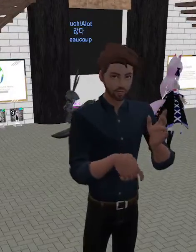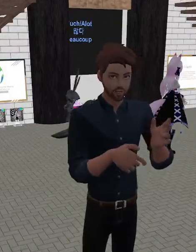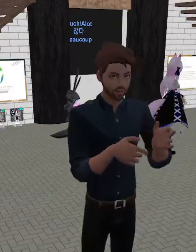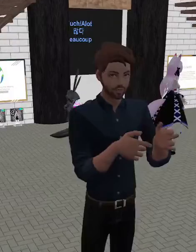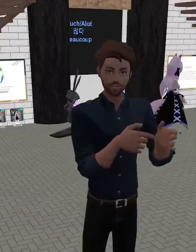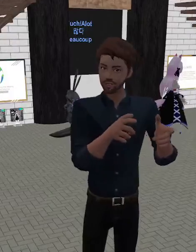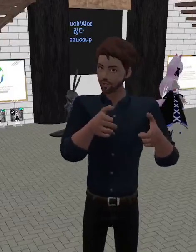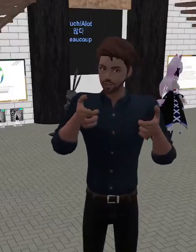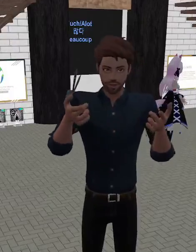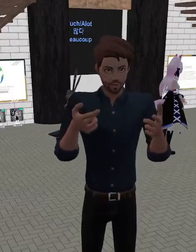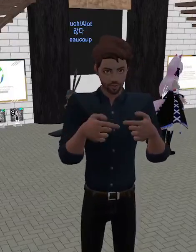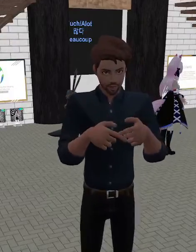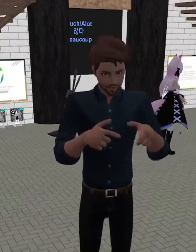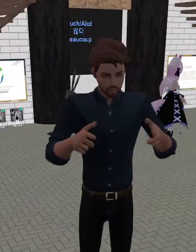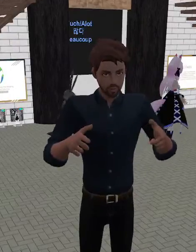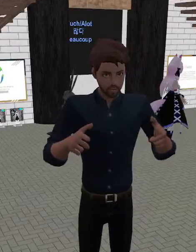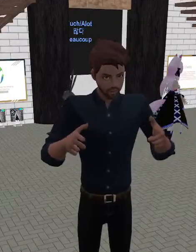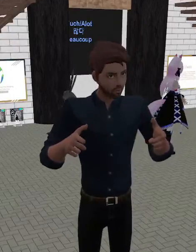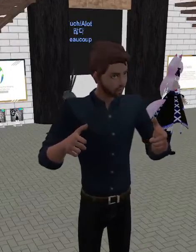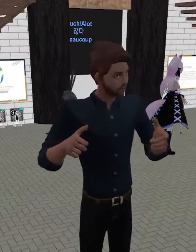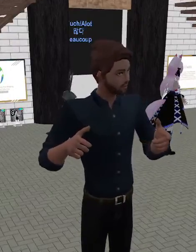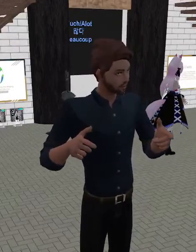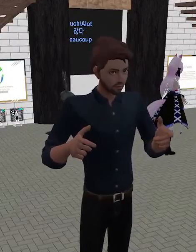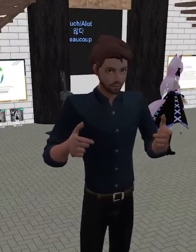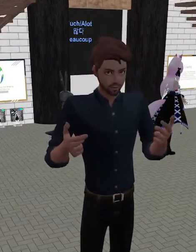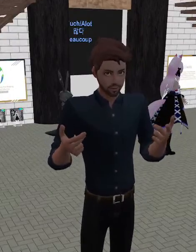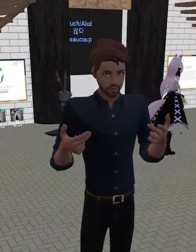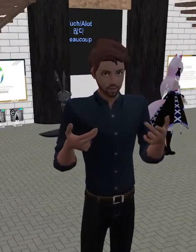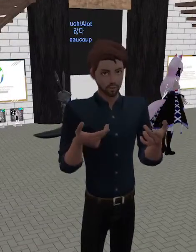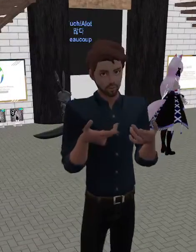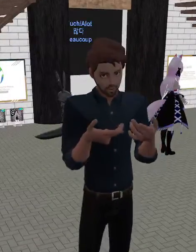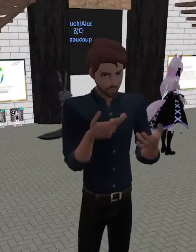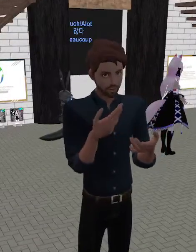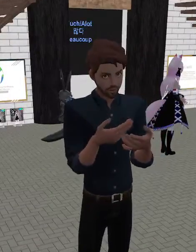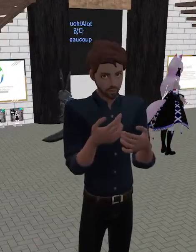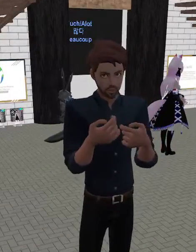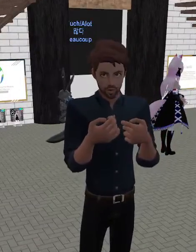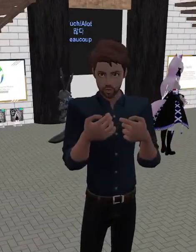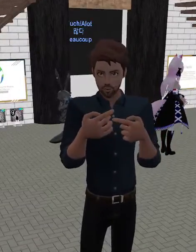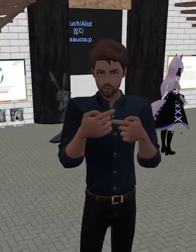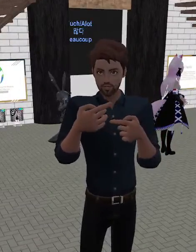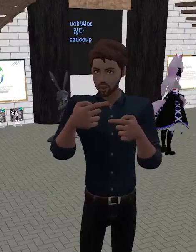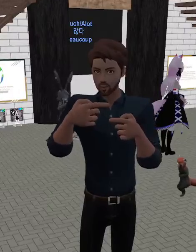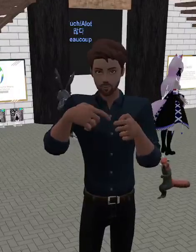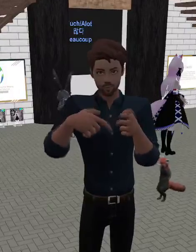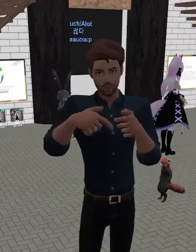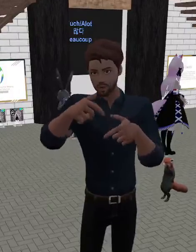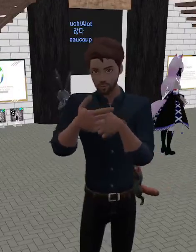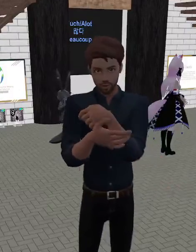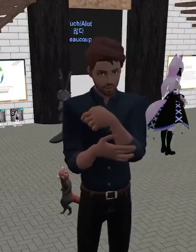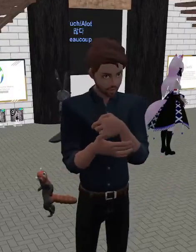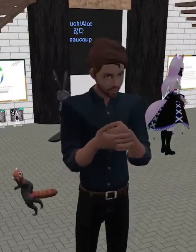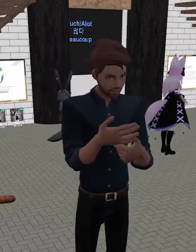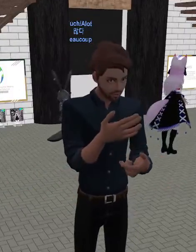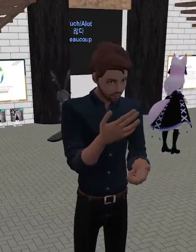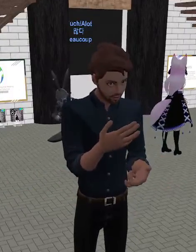in depth as any of these other sign languages, but Like I hit his can avatar and communicate showed pretty it. well with signers from other countries.